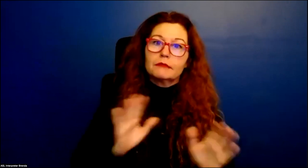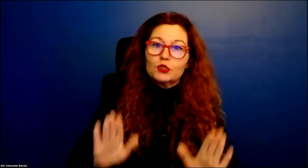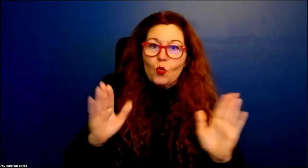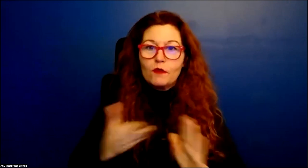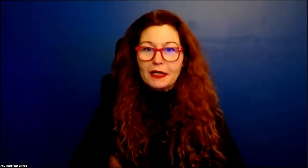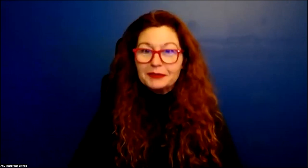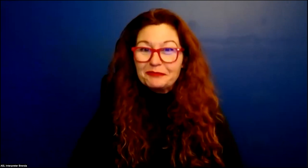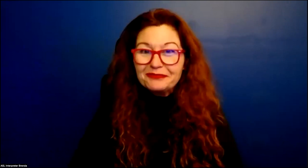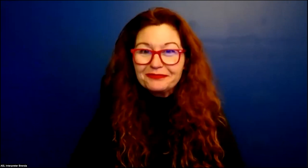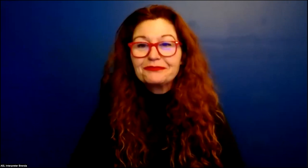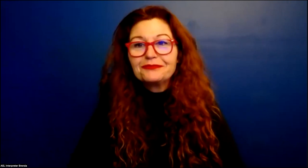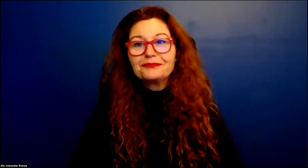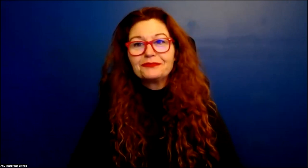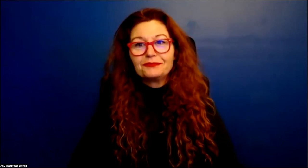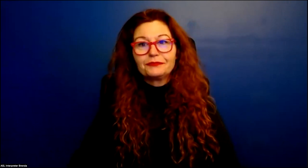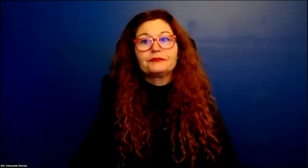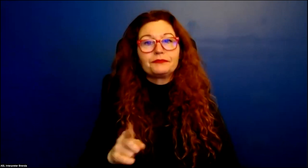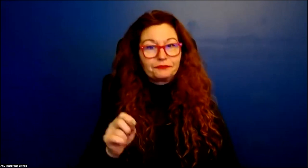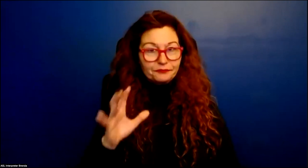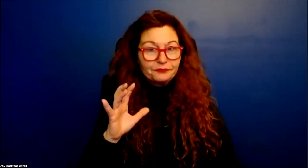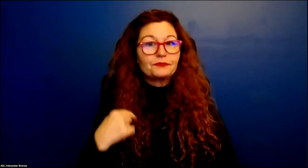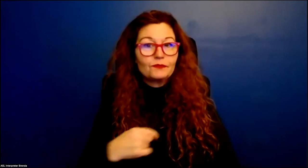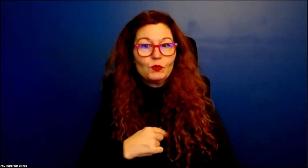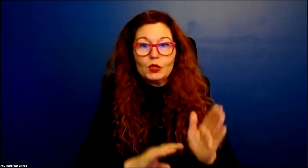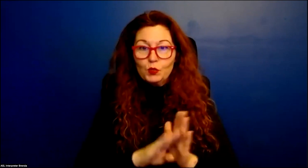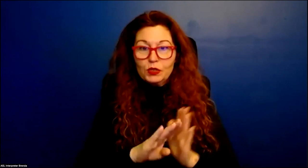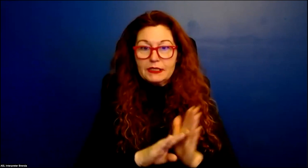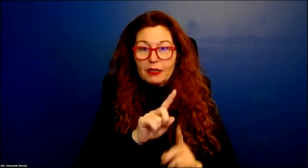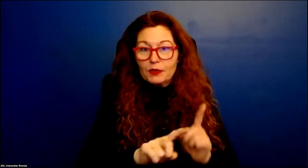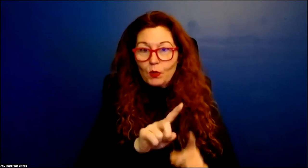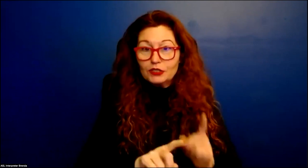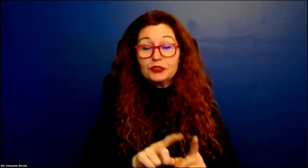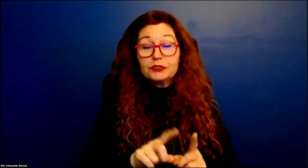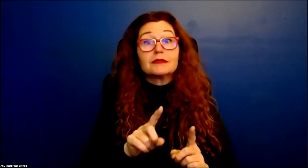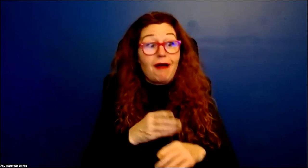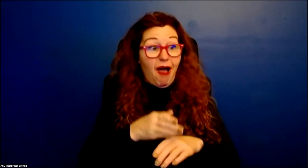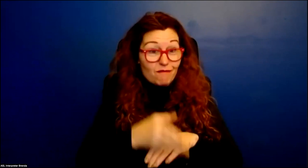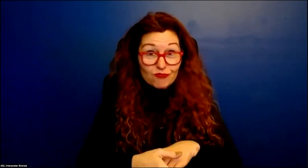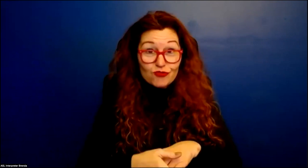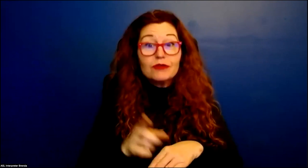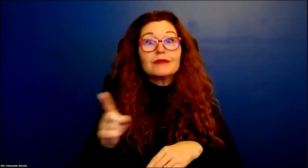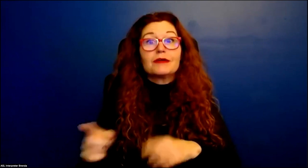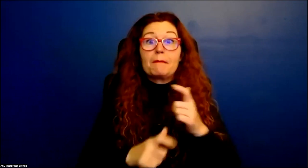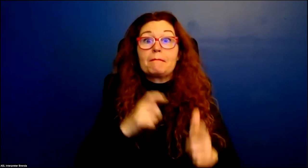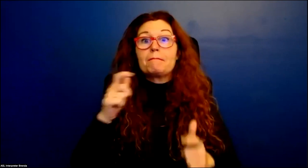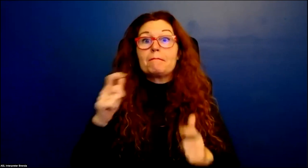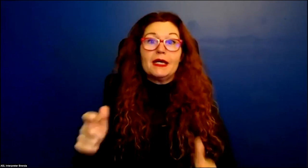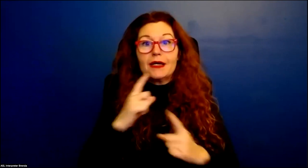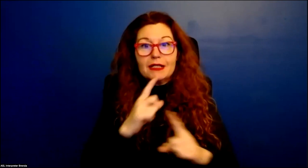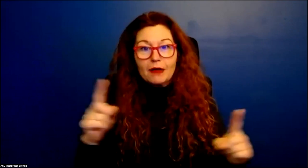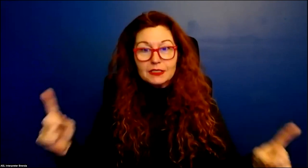And actually, when we crafted these questions, there's been another major announcement, the updates to Section 504 of